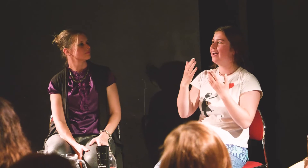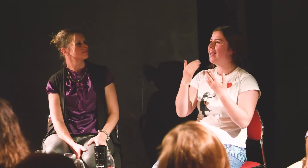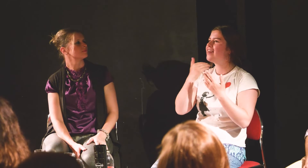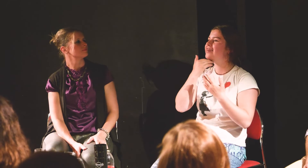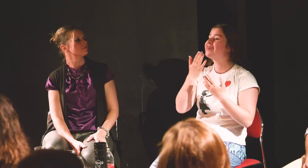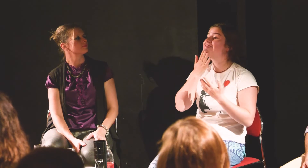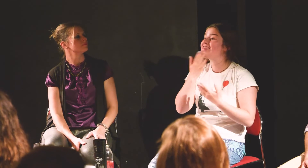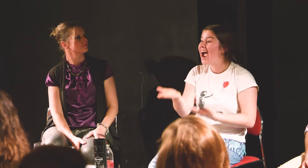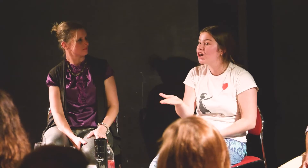F-A-N-K for thank.